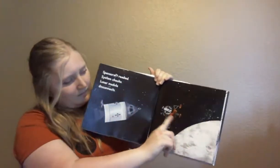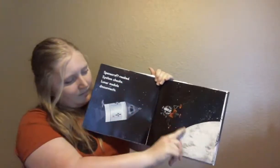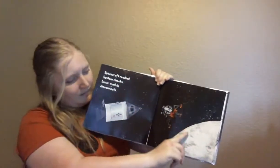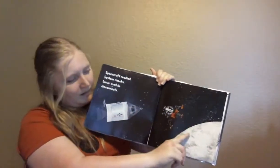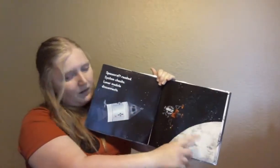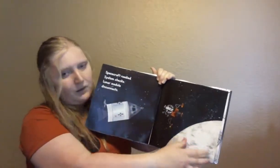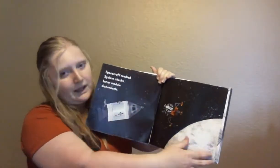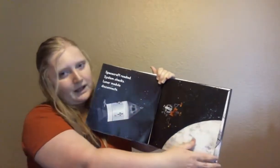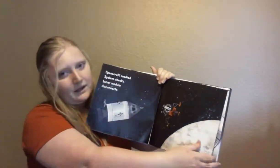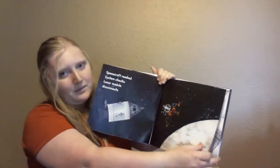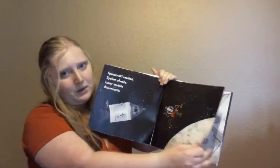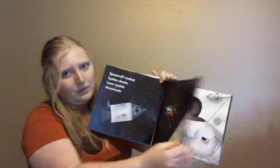one's going to go land on the moon.